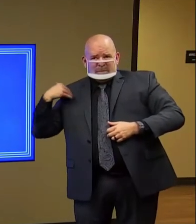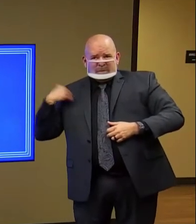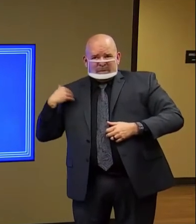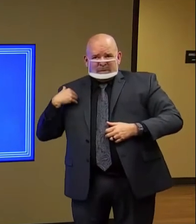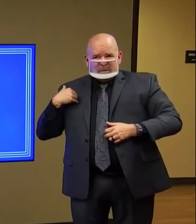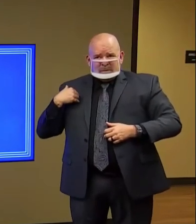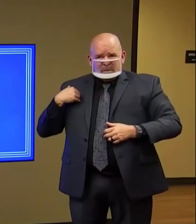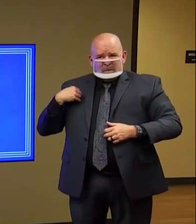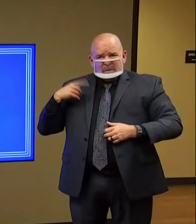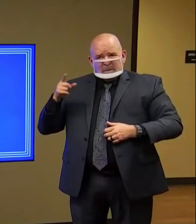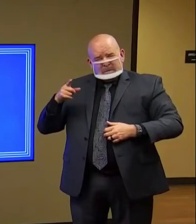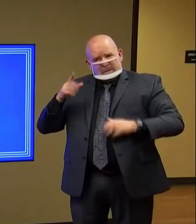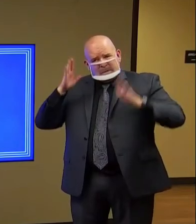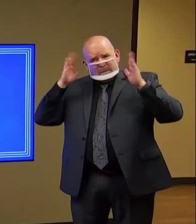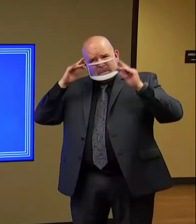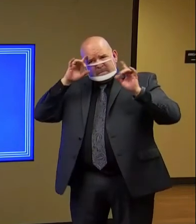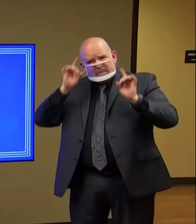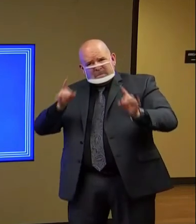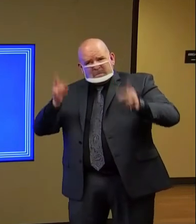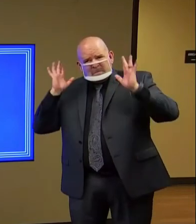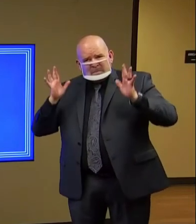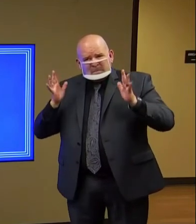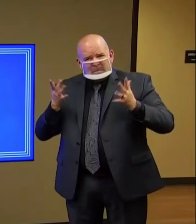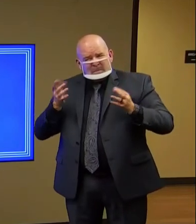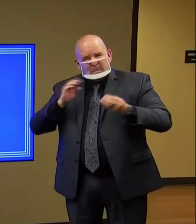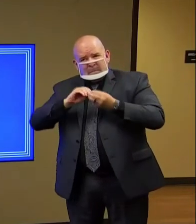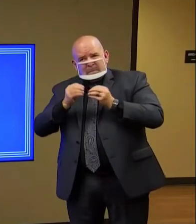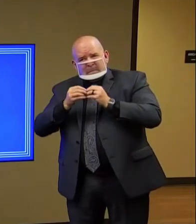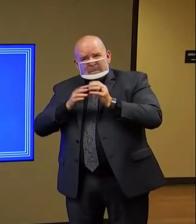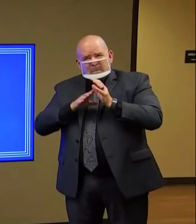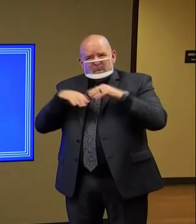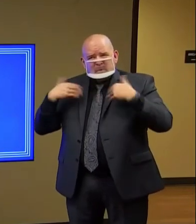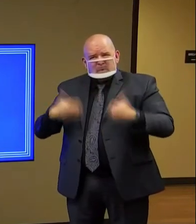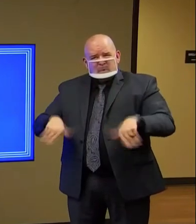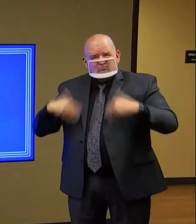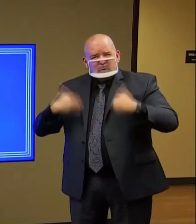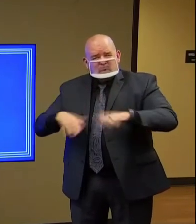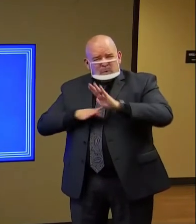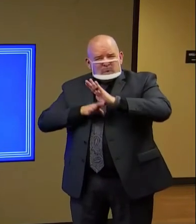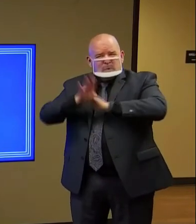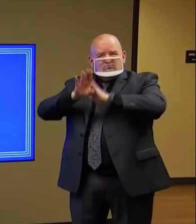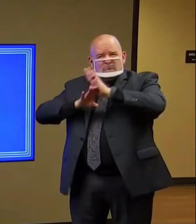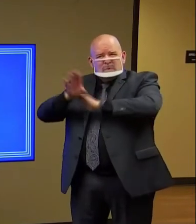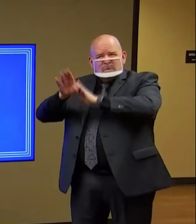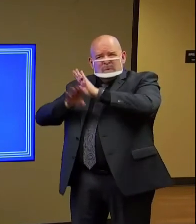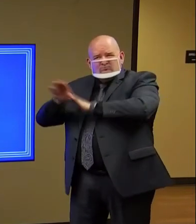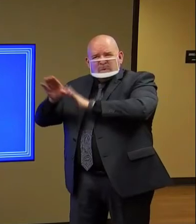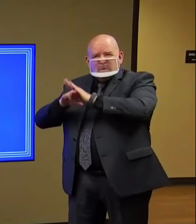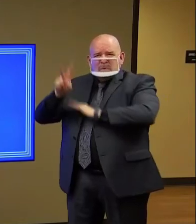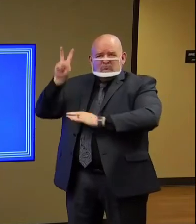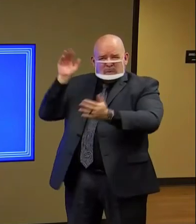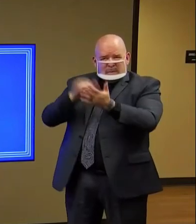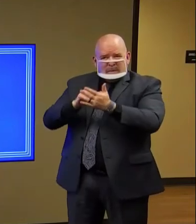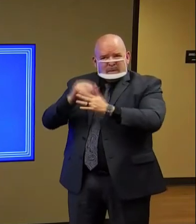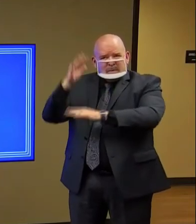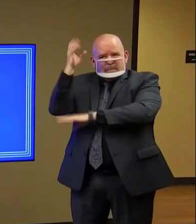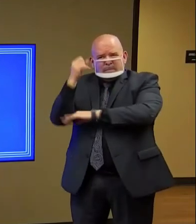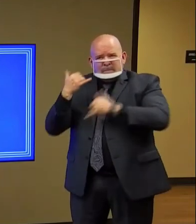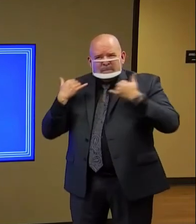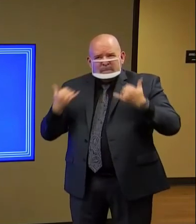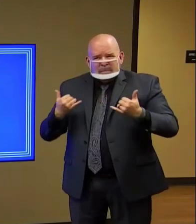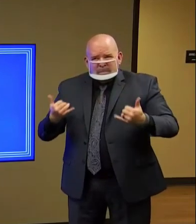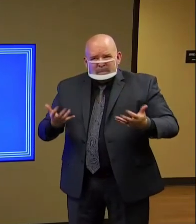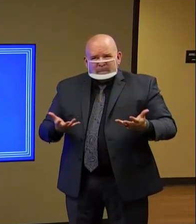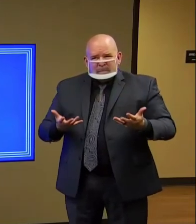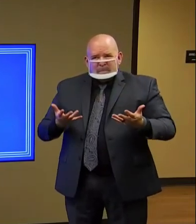been, but we're still seeing record high numbers. Is there anything in the data that kind of points to any sort